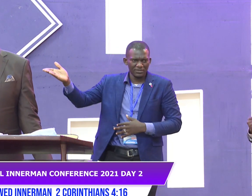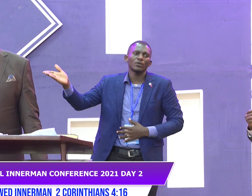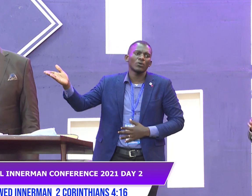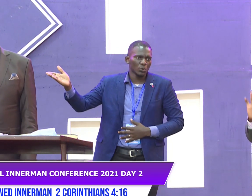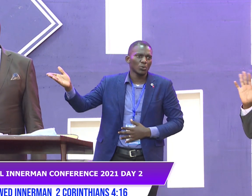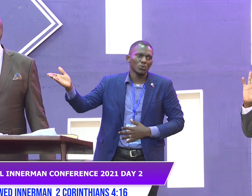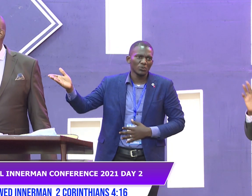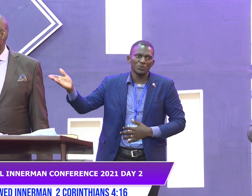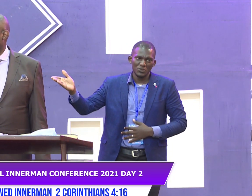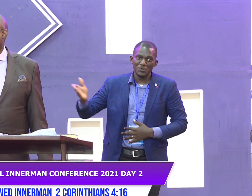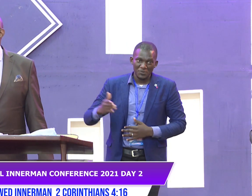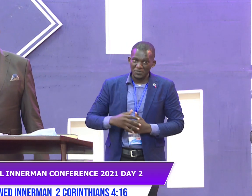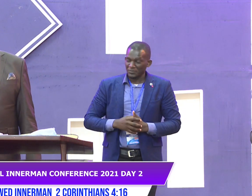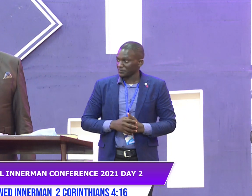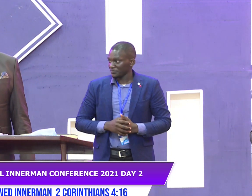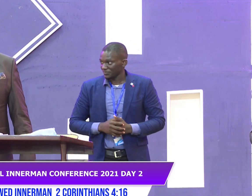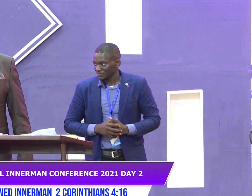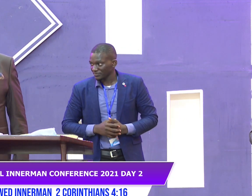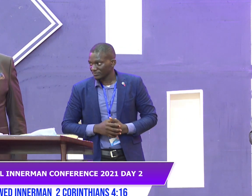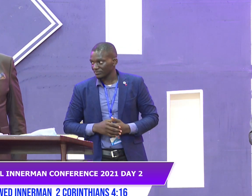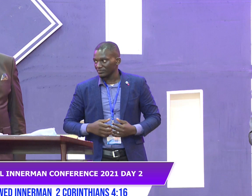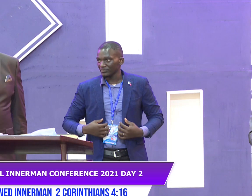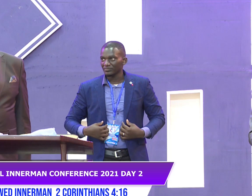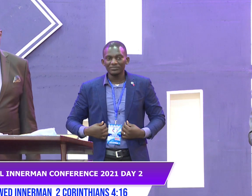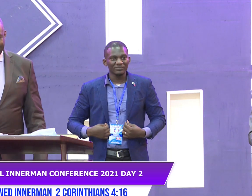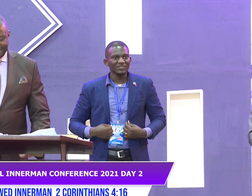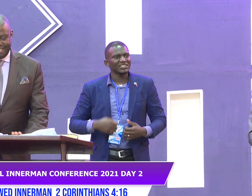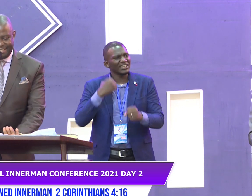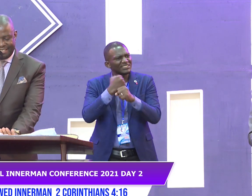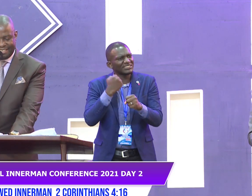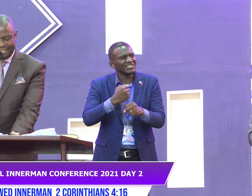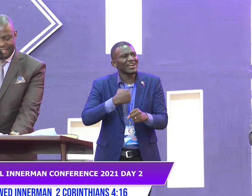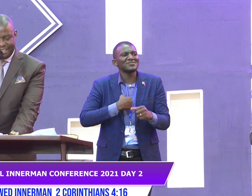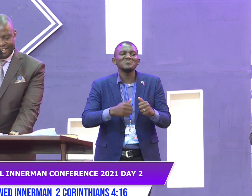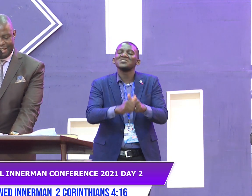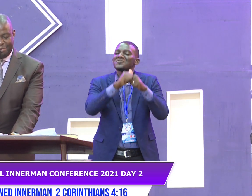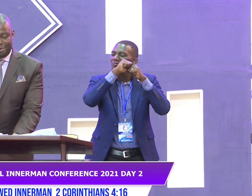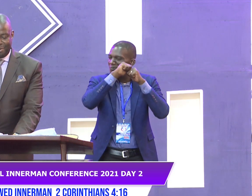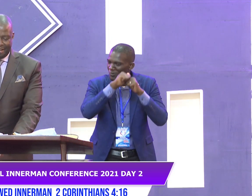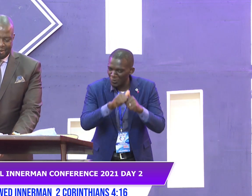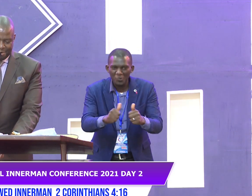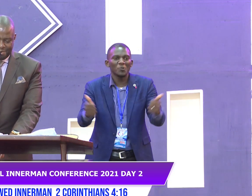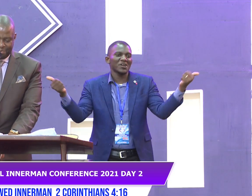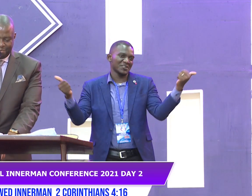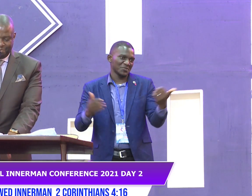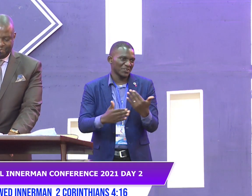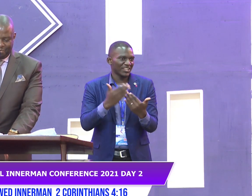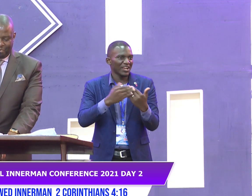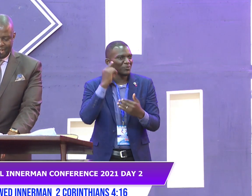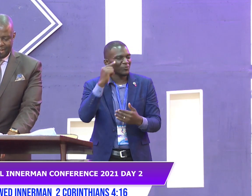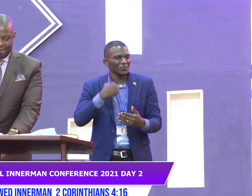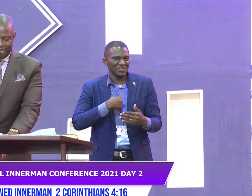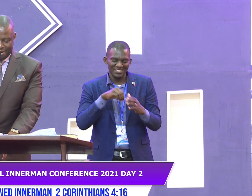she may not come here, but just waves to the church, it's enough. She has done me good in